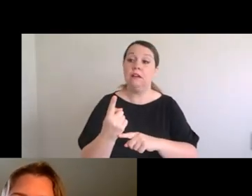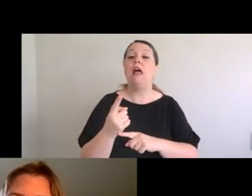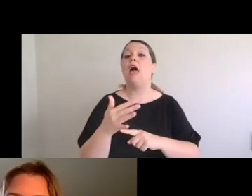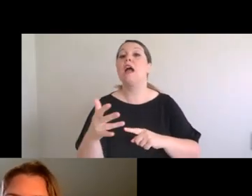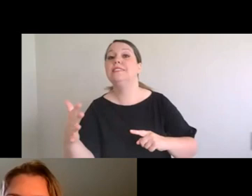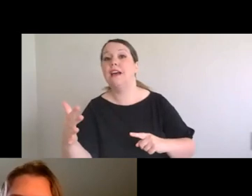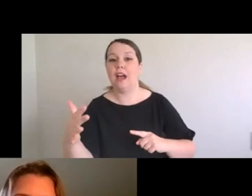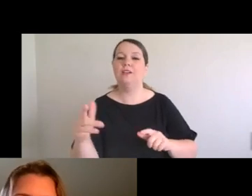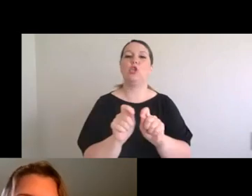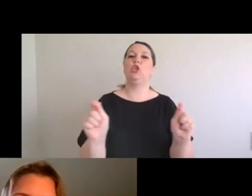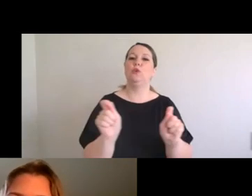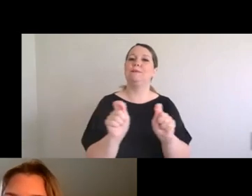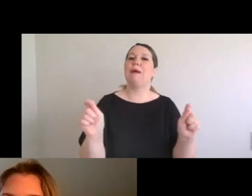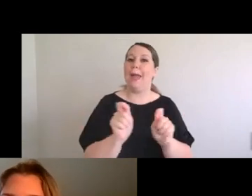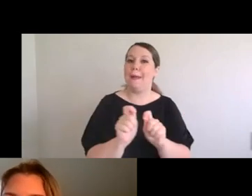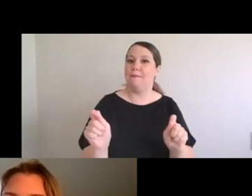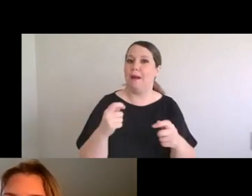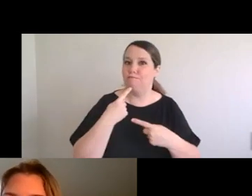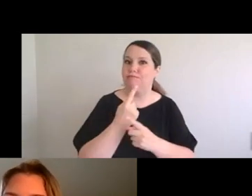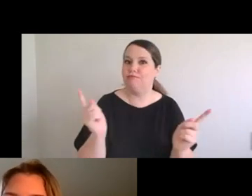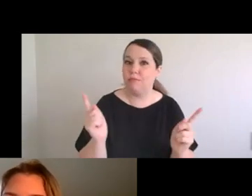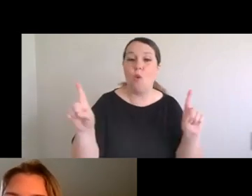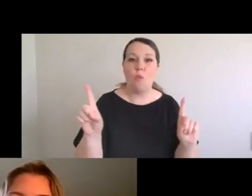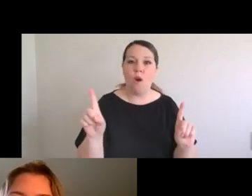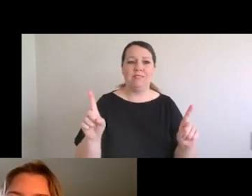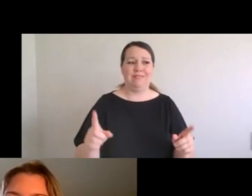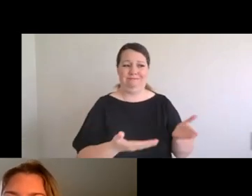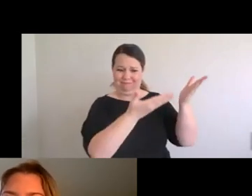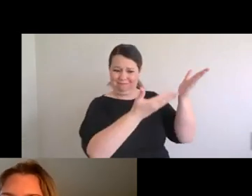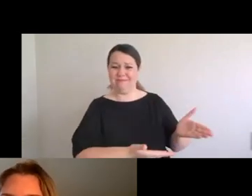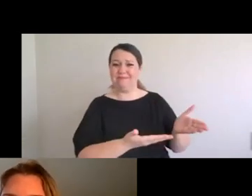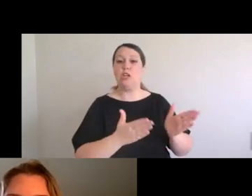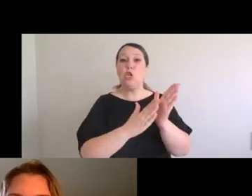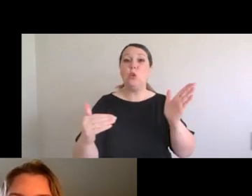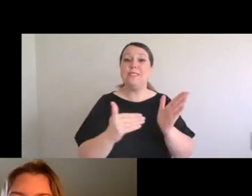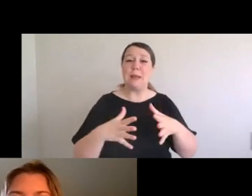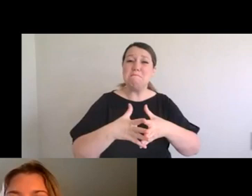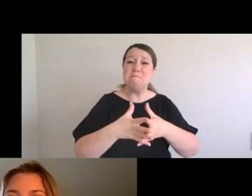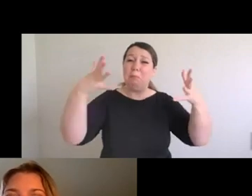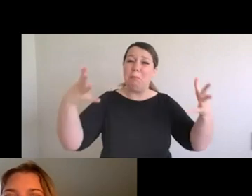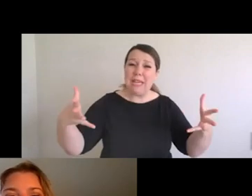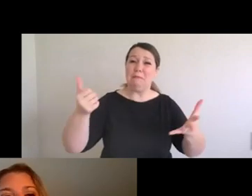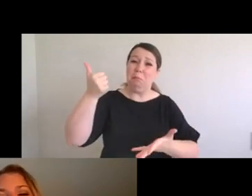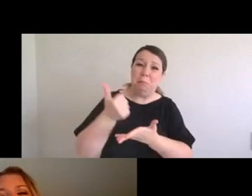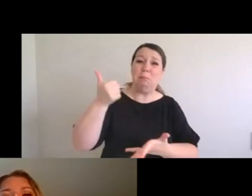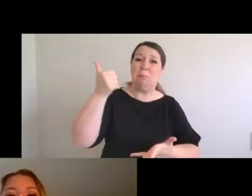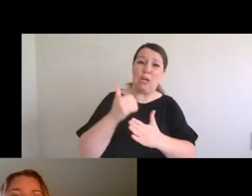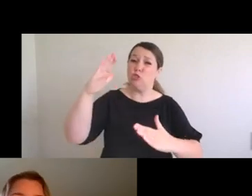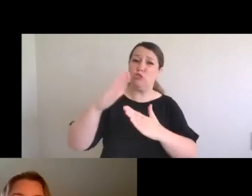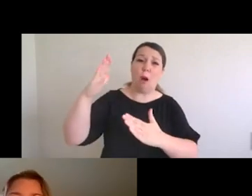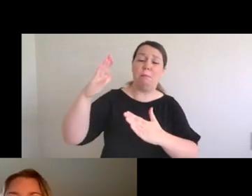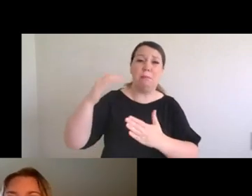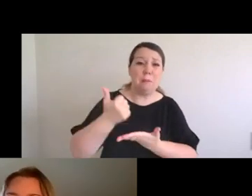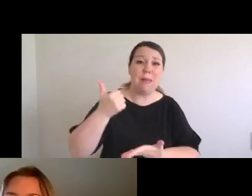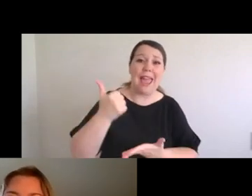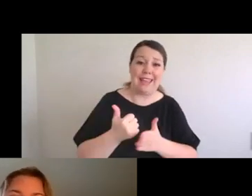kids, the problem, the biggest bank in the country could not solve. The kids come up with this